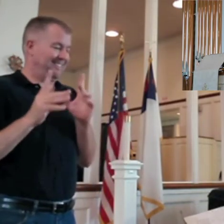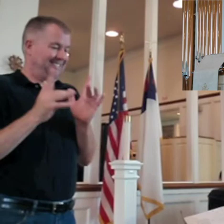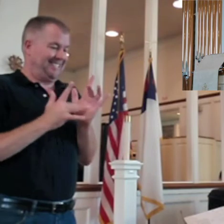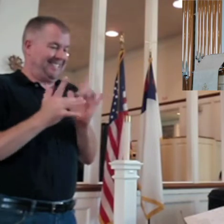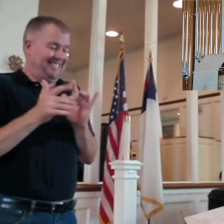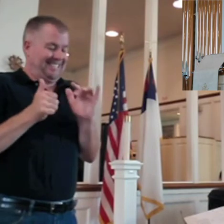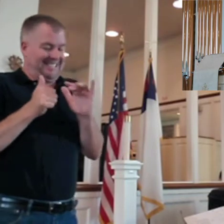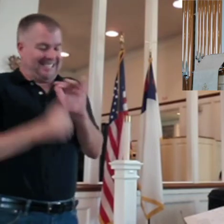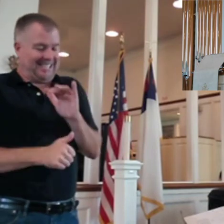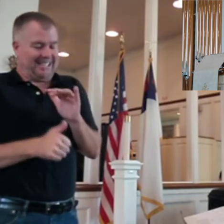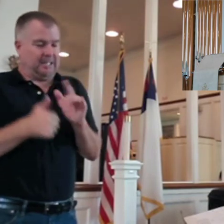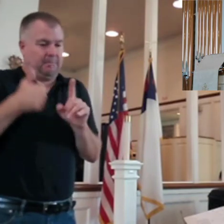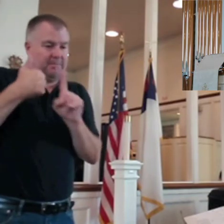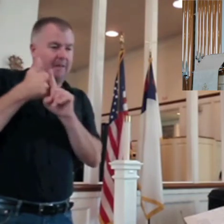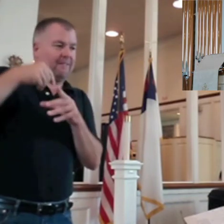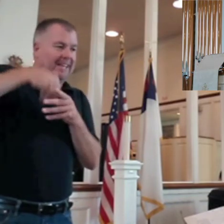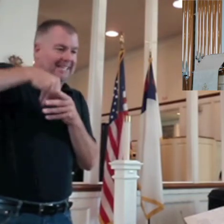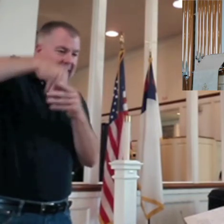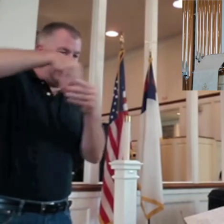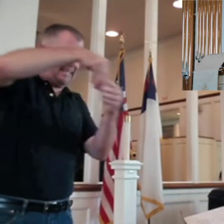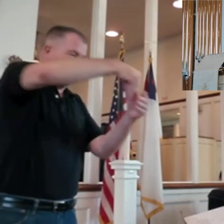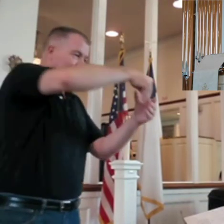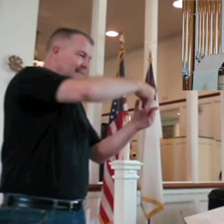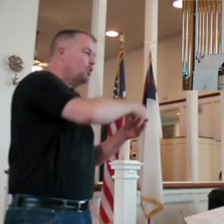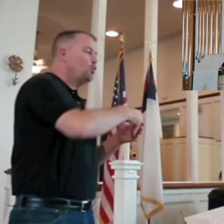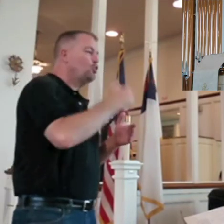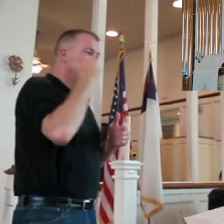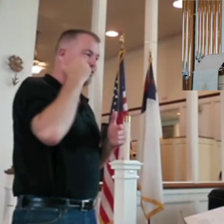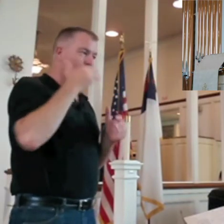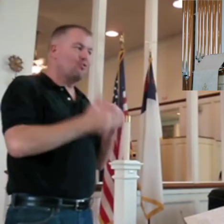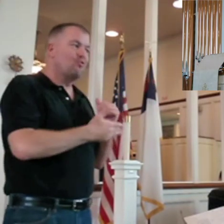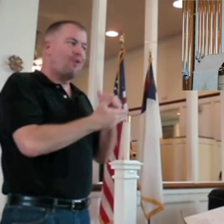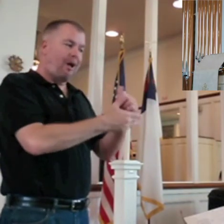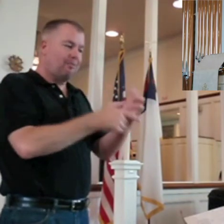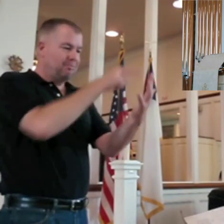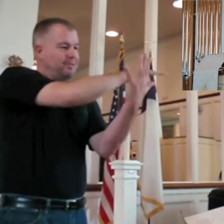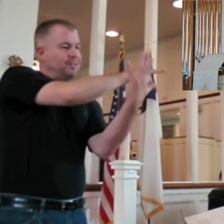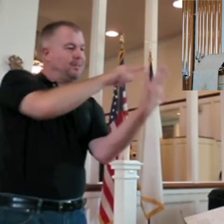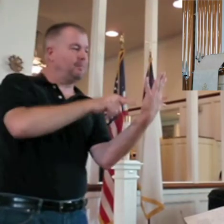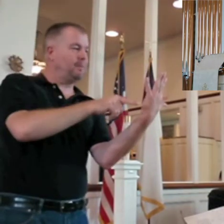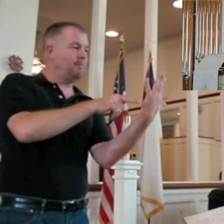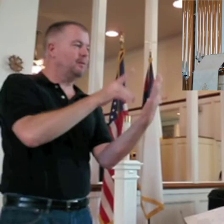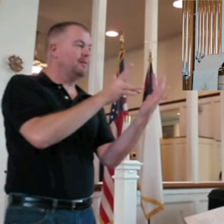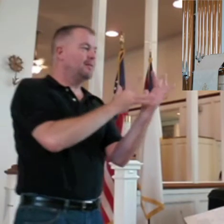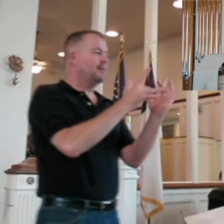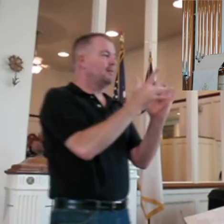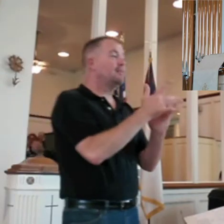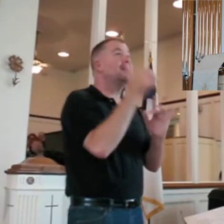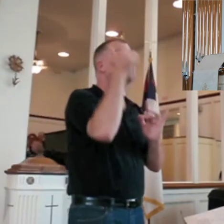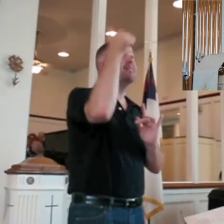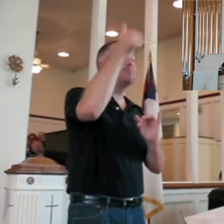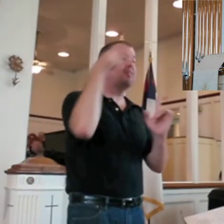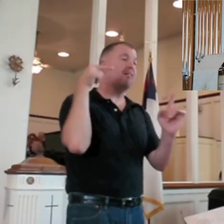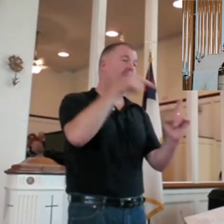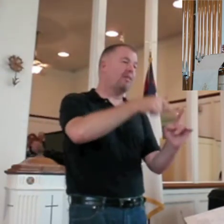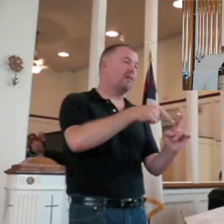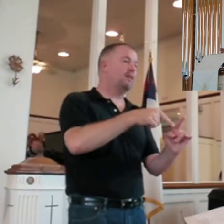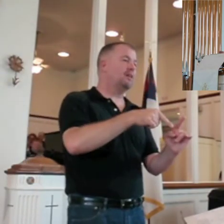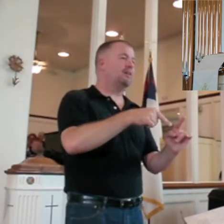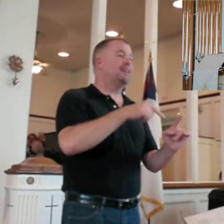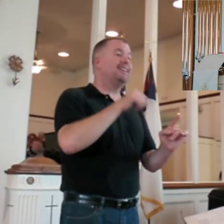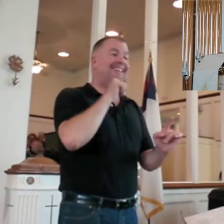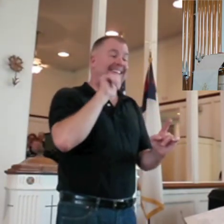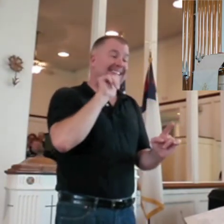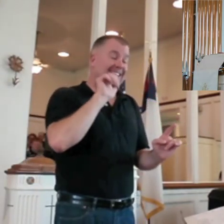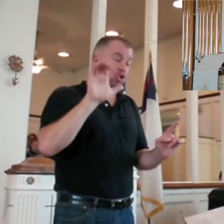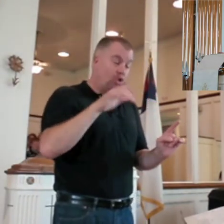despised. You know, when you've done for the least of these, Jesus the King, who rules by love, says